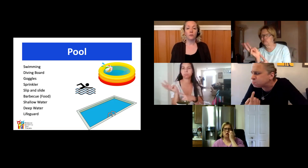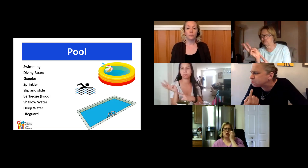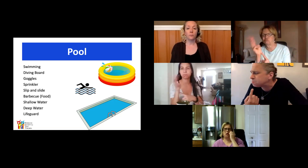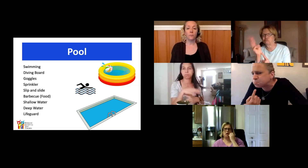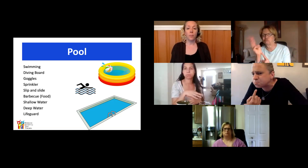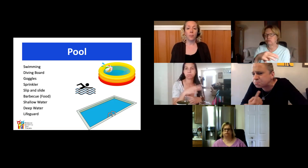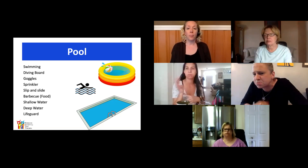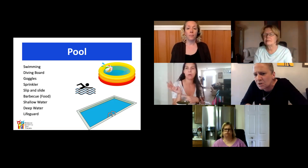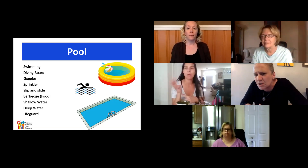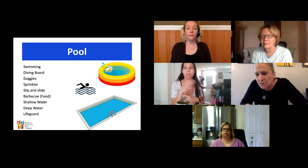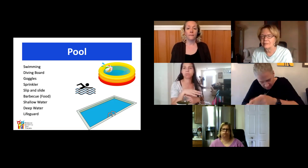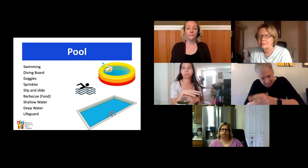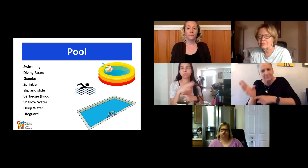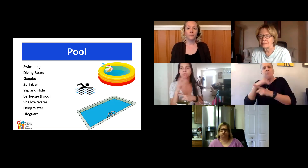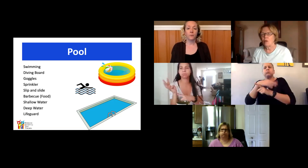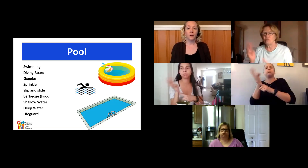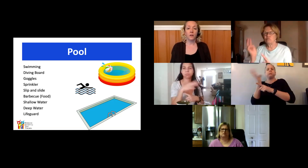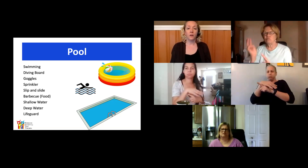There you go.